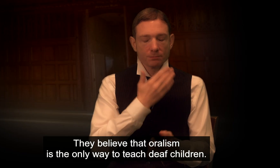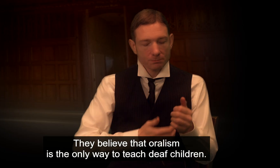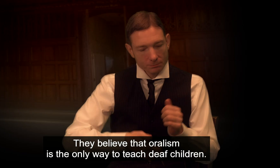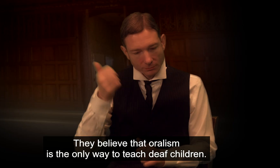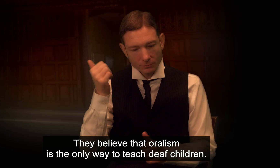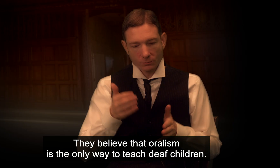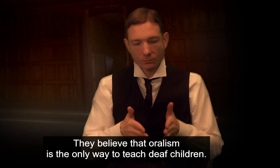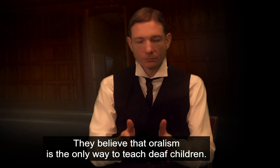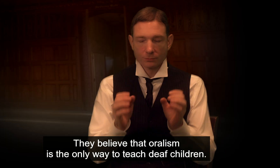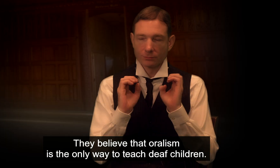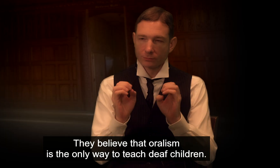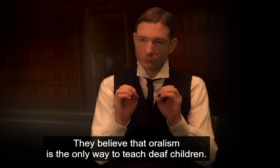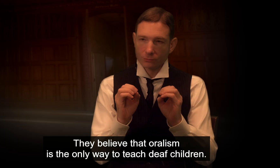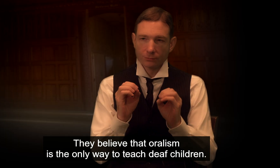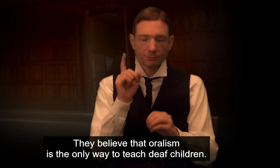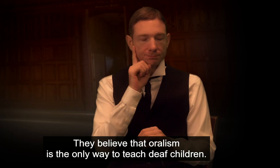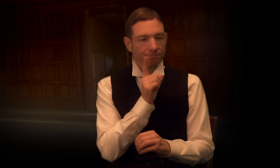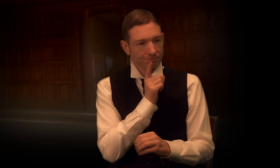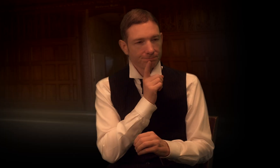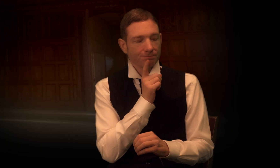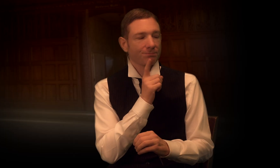is the only way to teach deaf children.